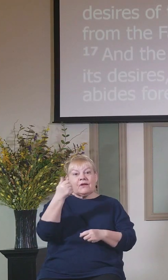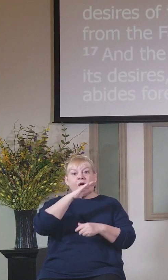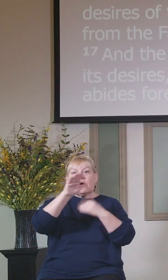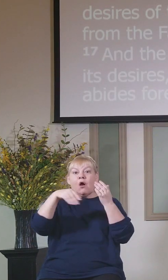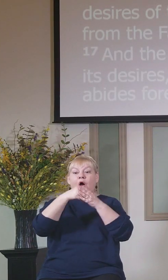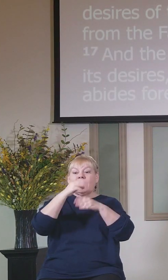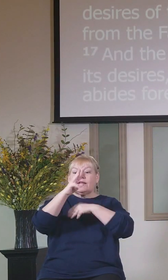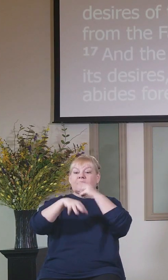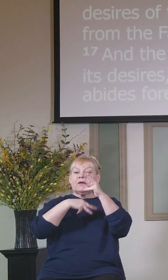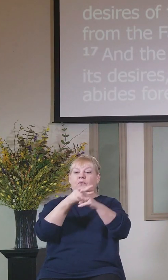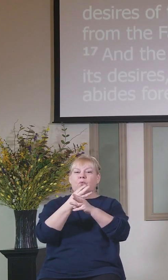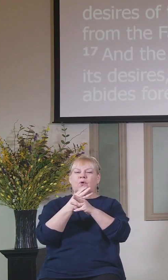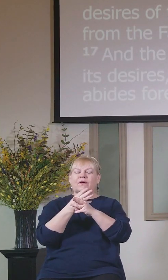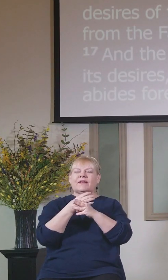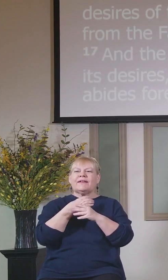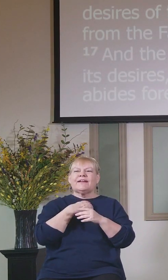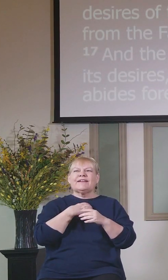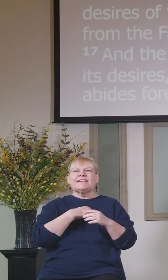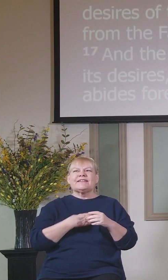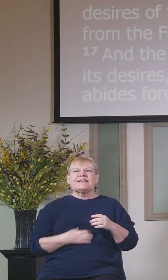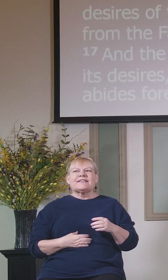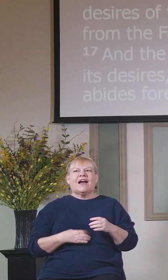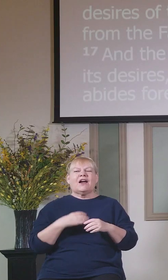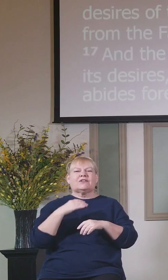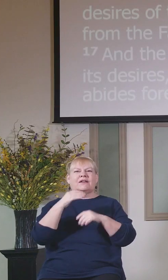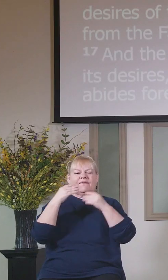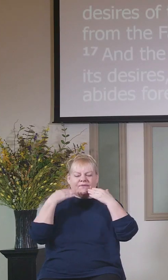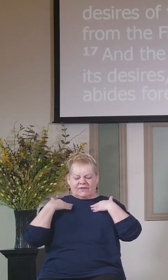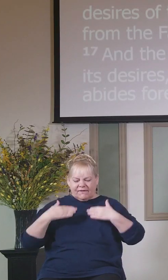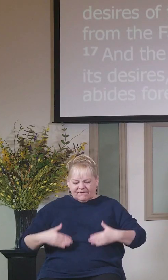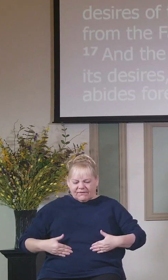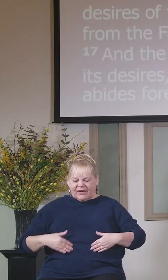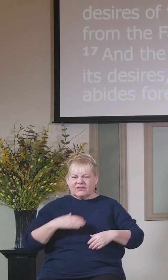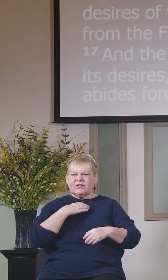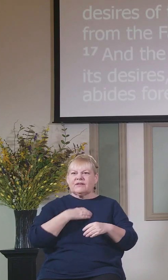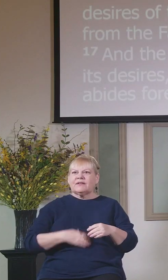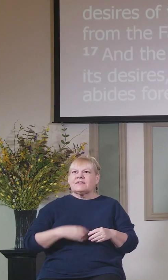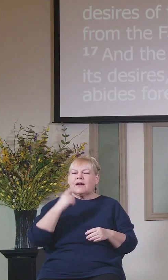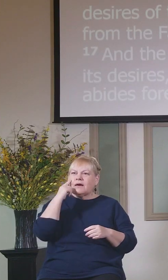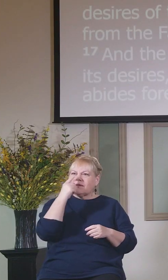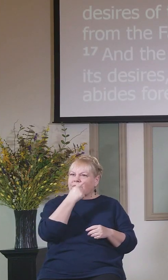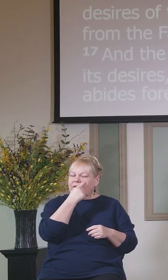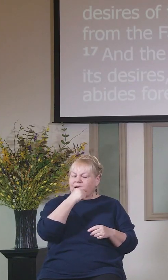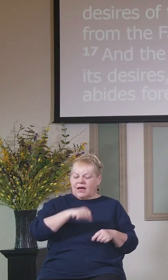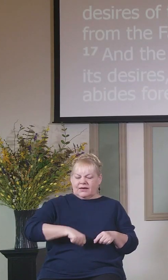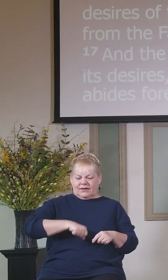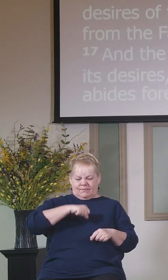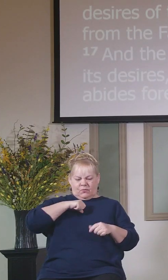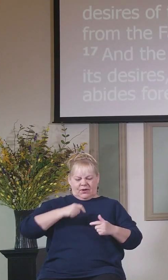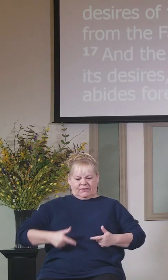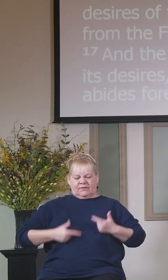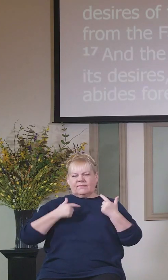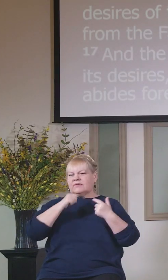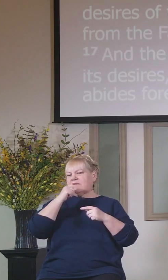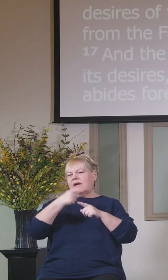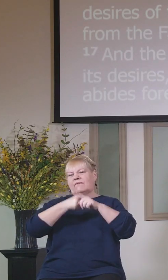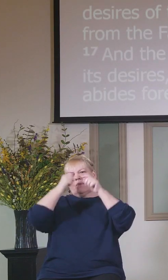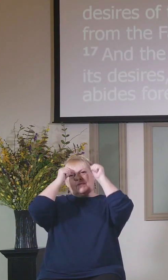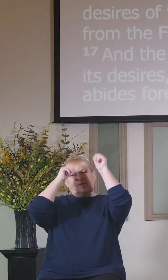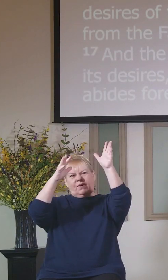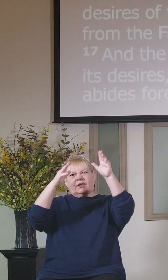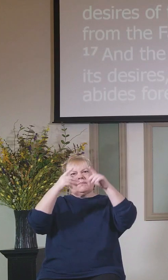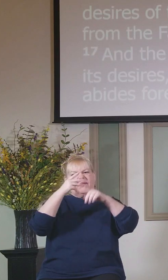the desires of the flesh and the desires of the eyes and pride of life, is not from the Father, but from the